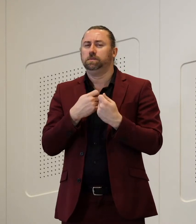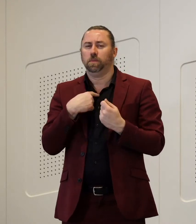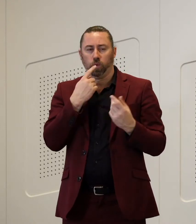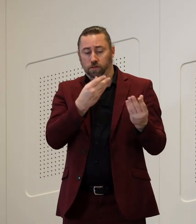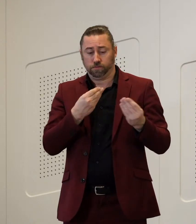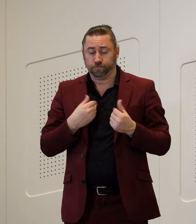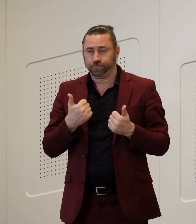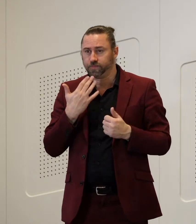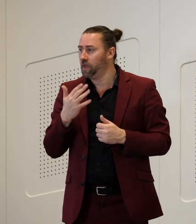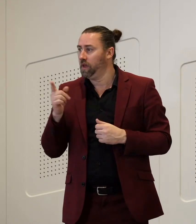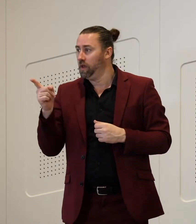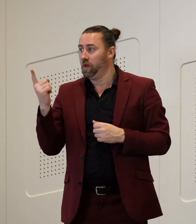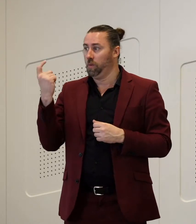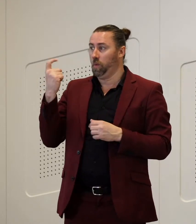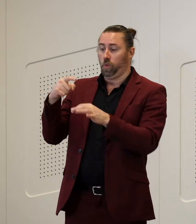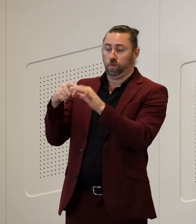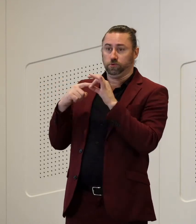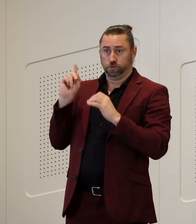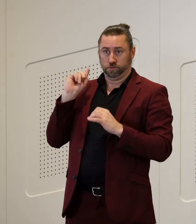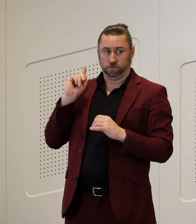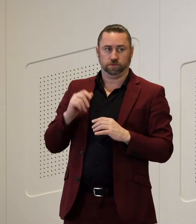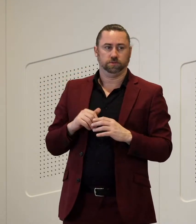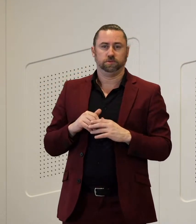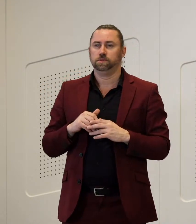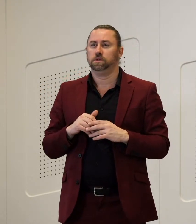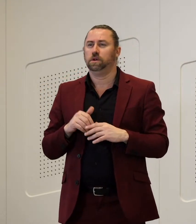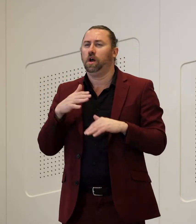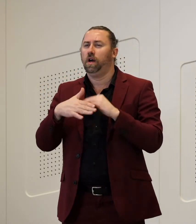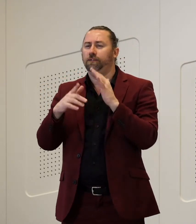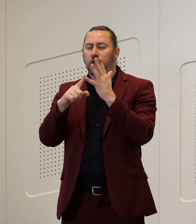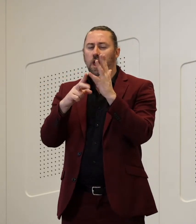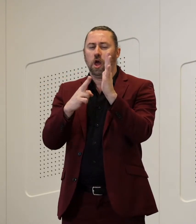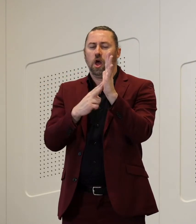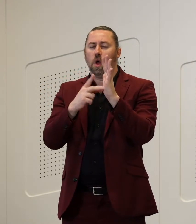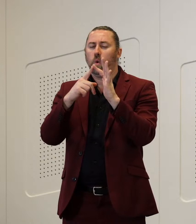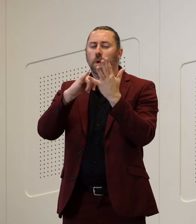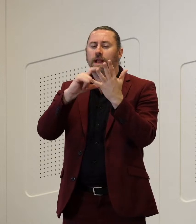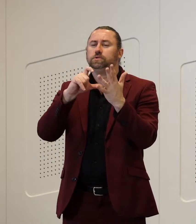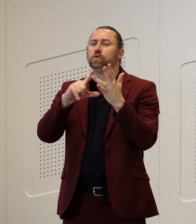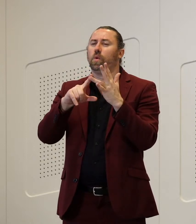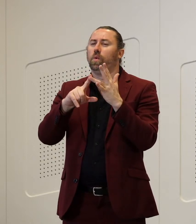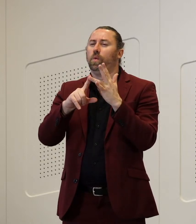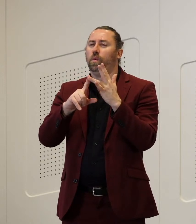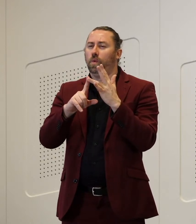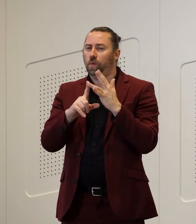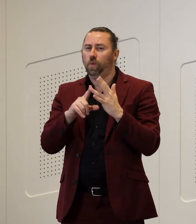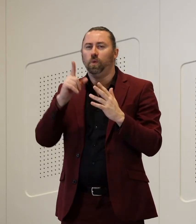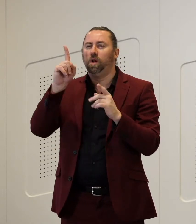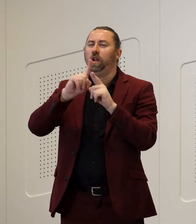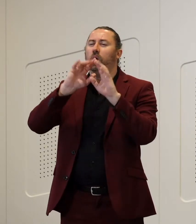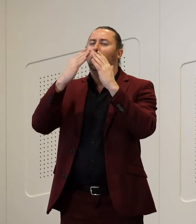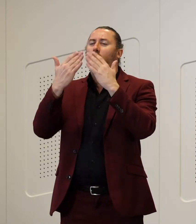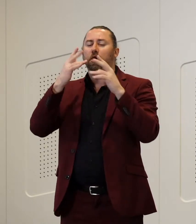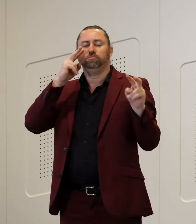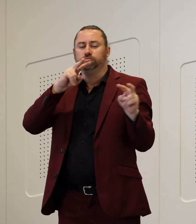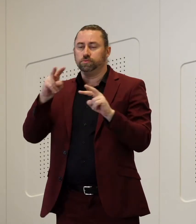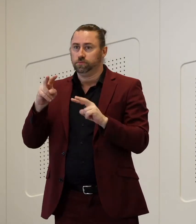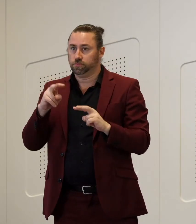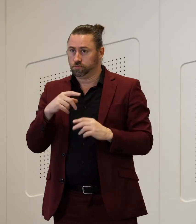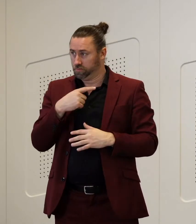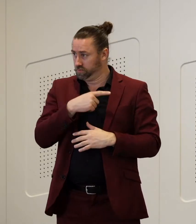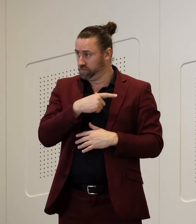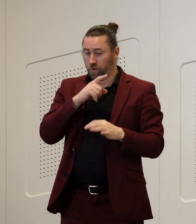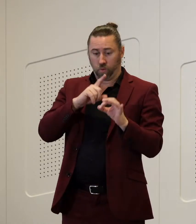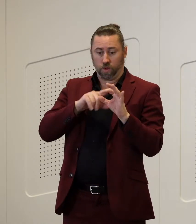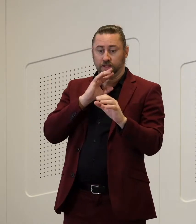you. Could I just ask you a couple of questions about UNESCO? Sure. Does the Queensland government support the federal government's